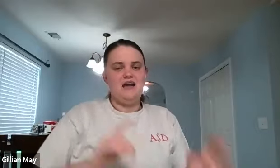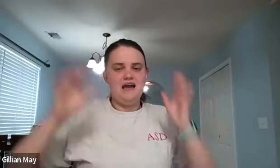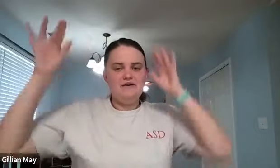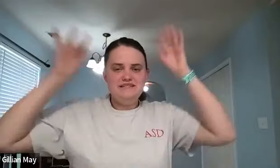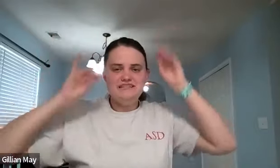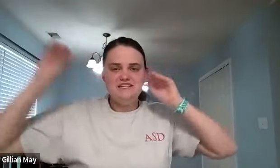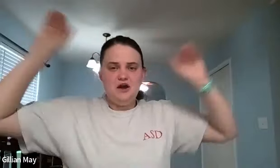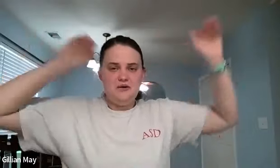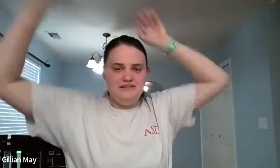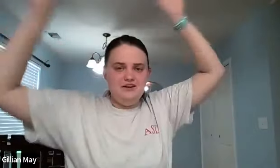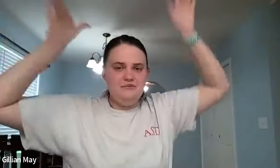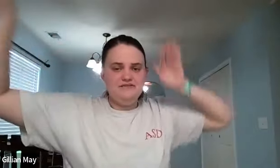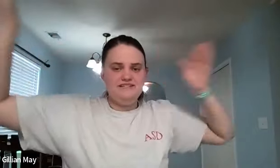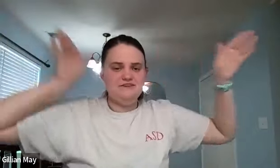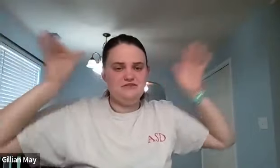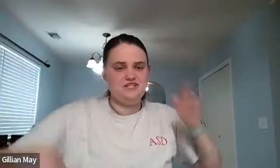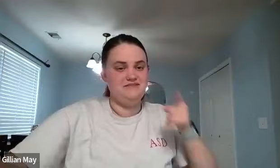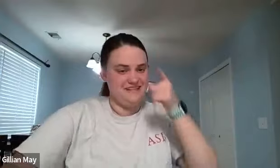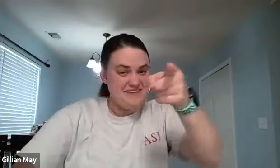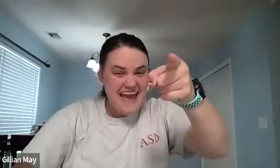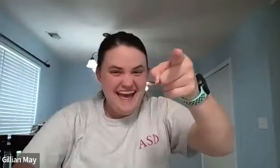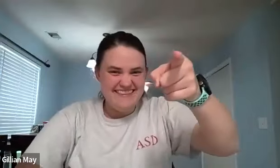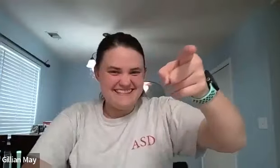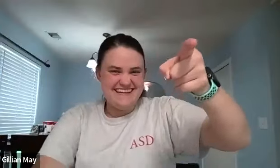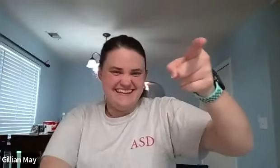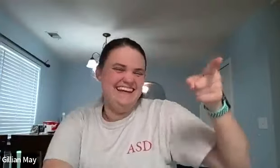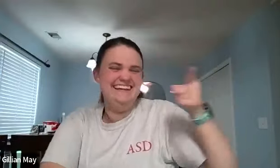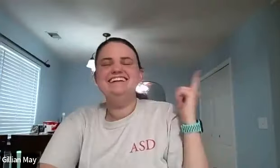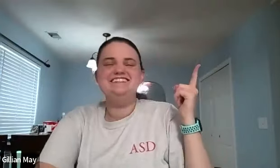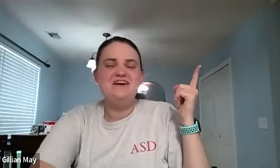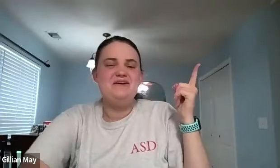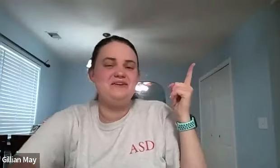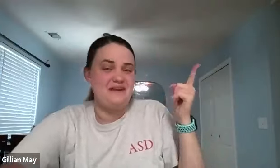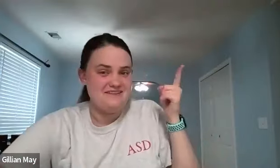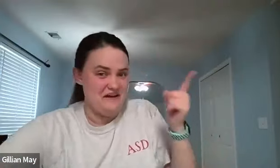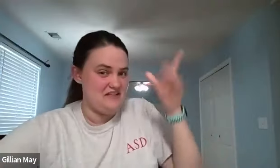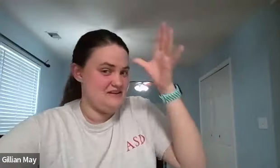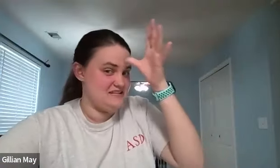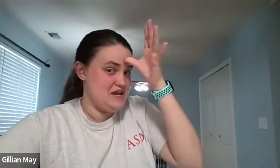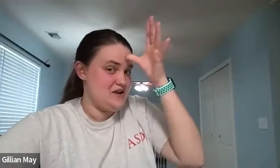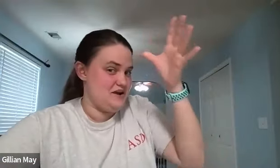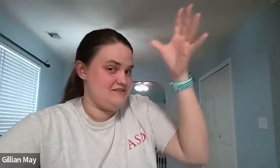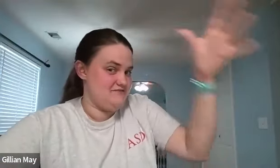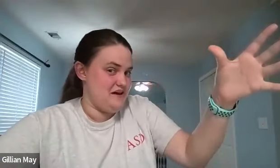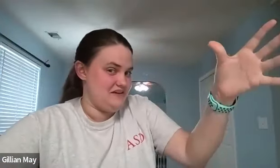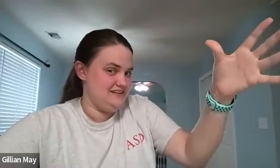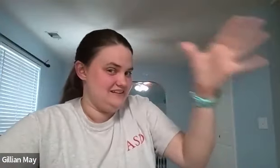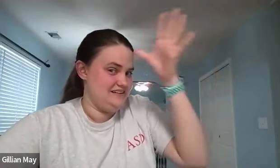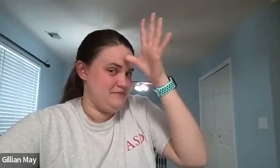I always tend to go in a little bit of a different direction every time. Yeah, that's it. So grandfather is grandfather. You're